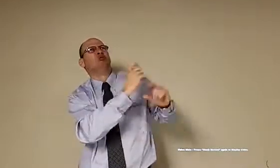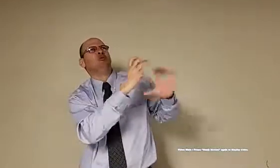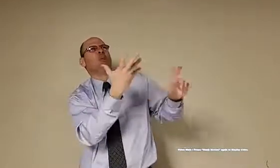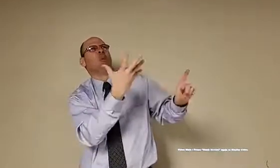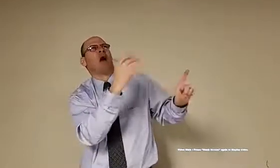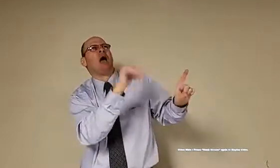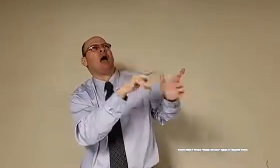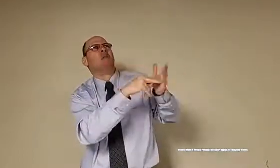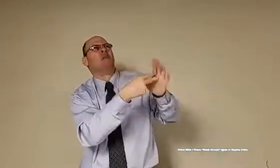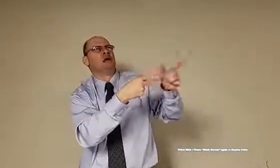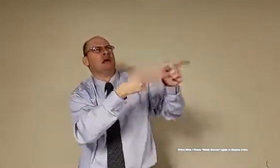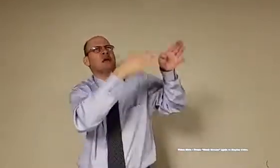message.